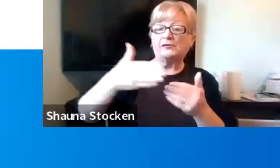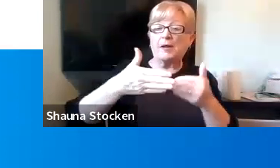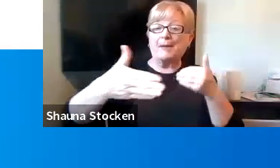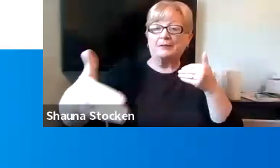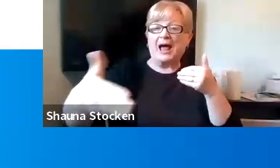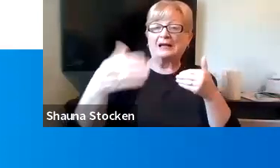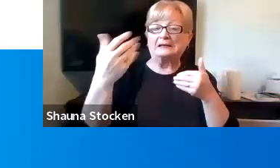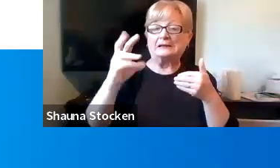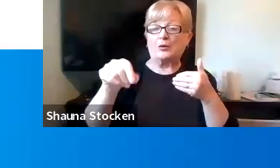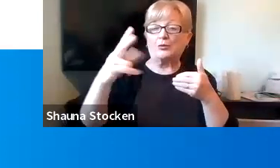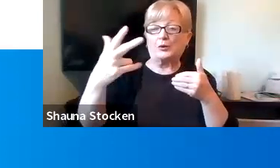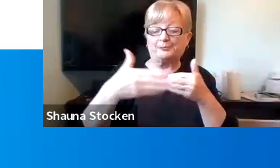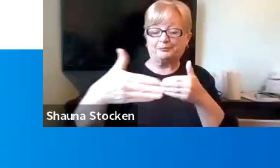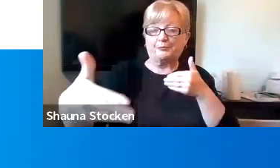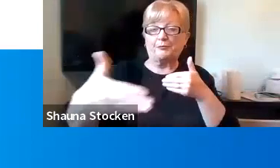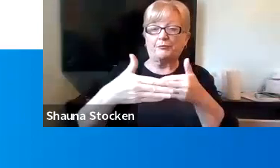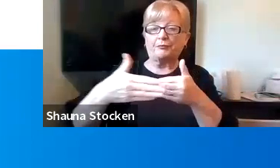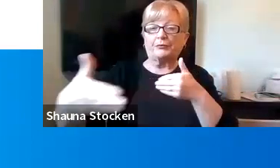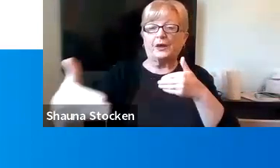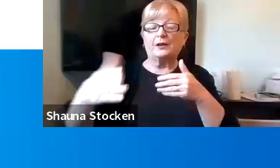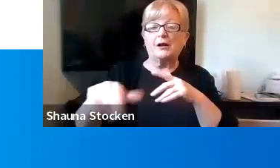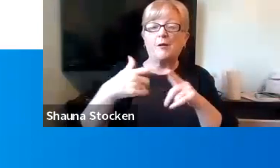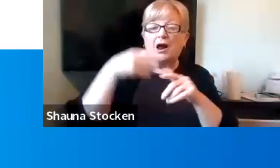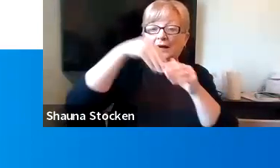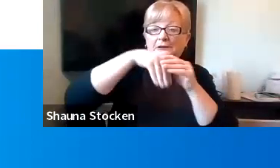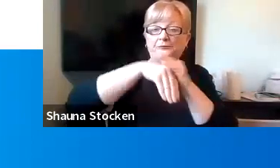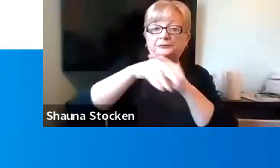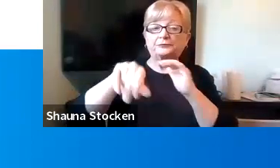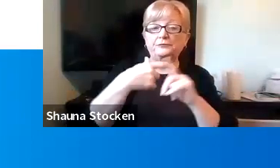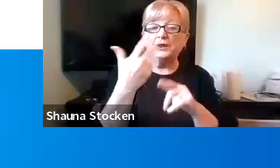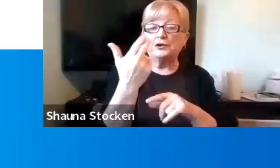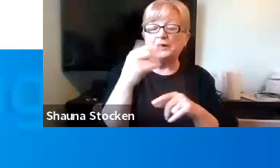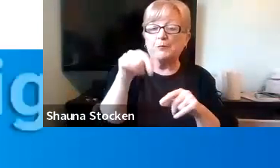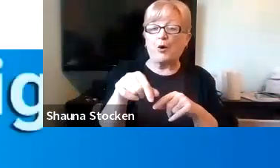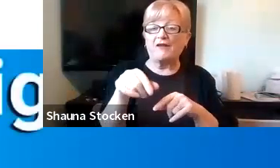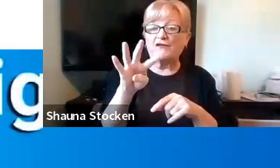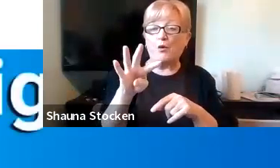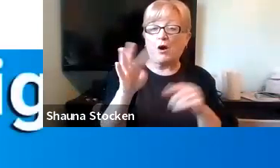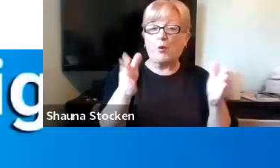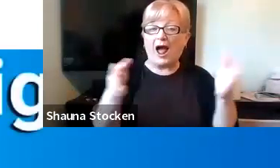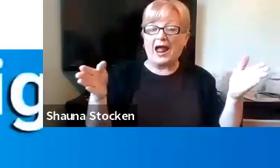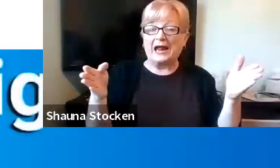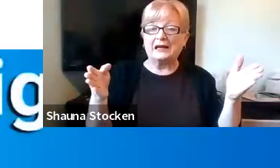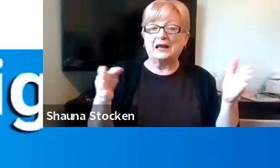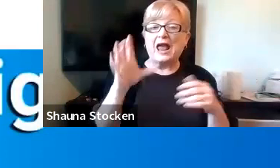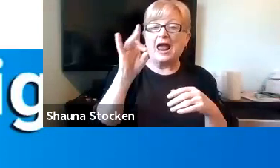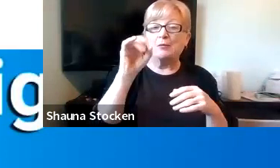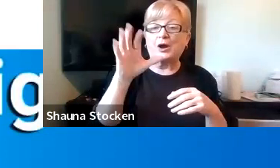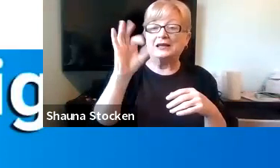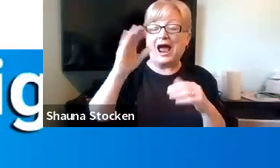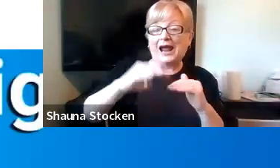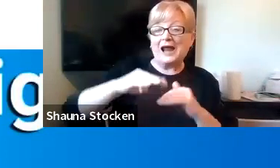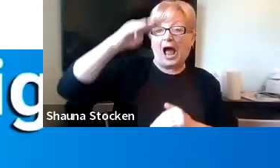back. The interior dimensions are 13.4 inches wide, 8.9 inches